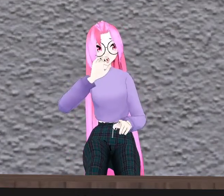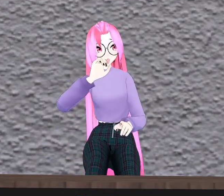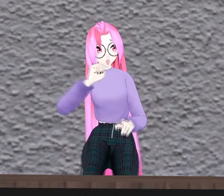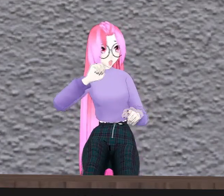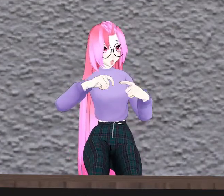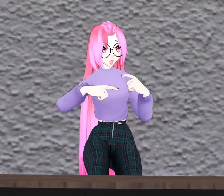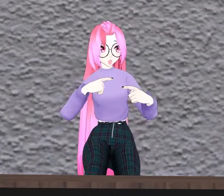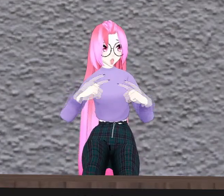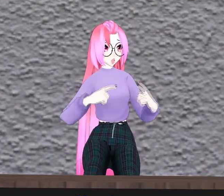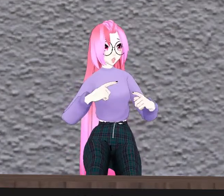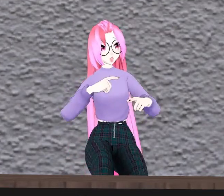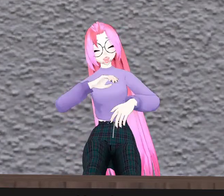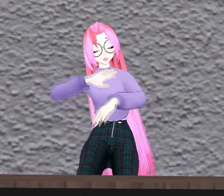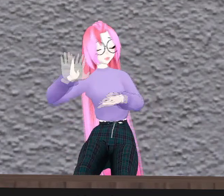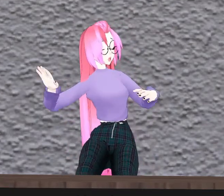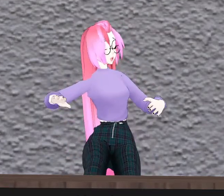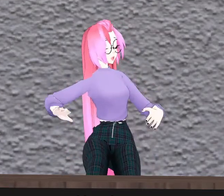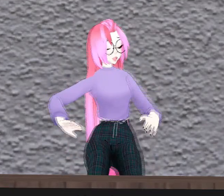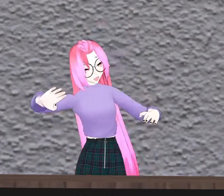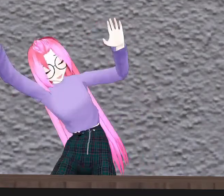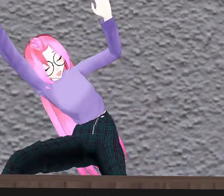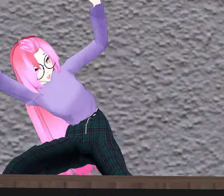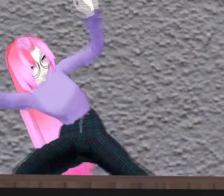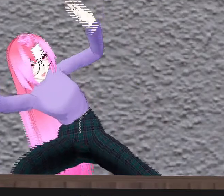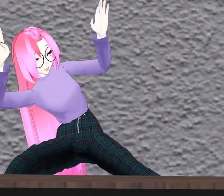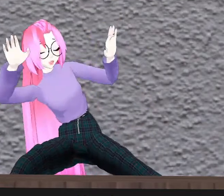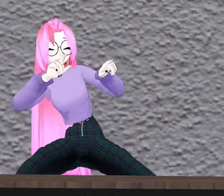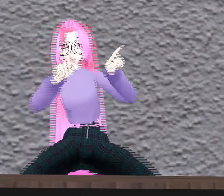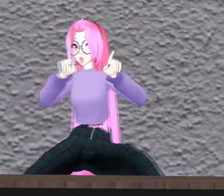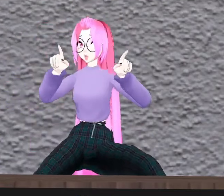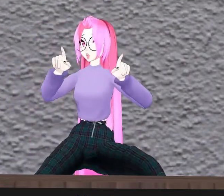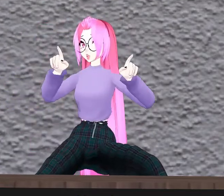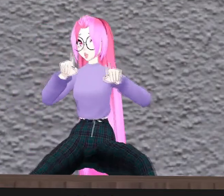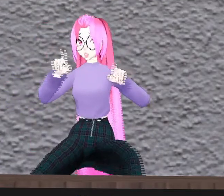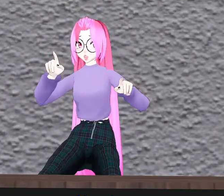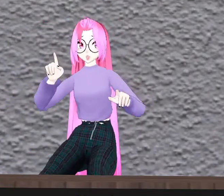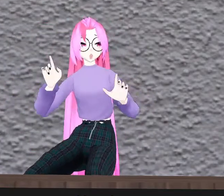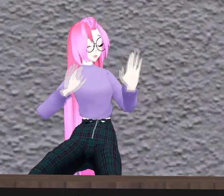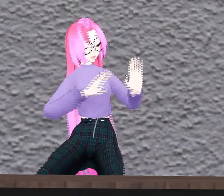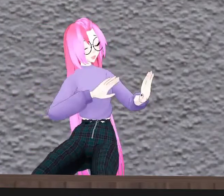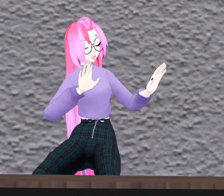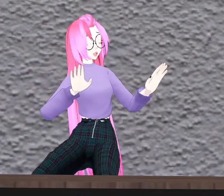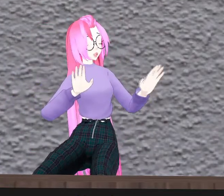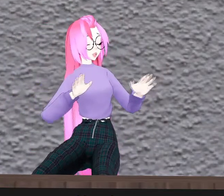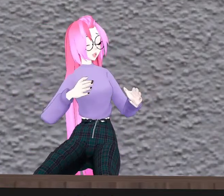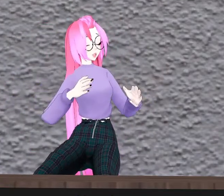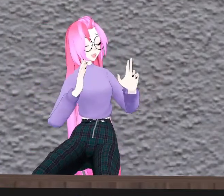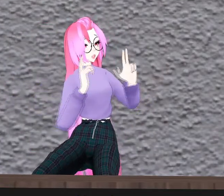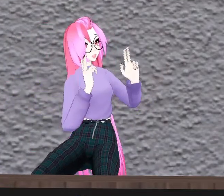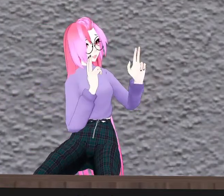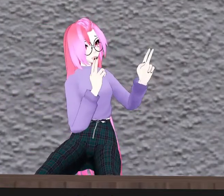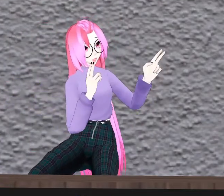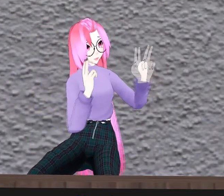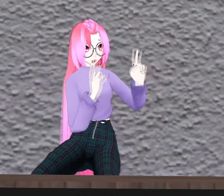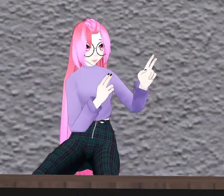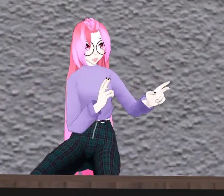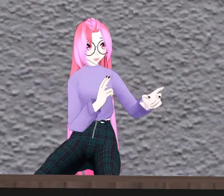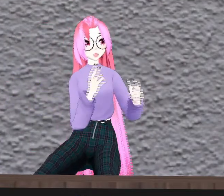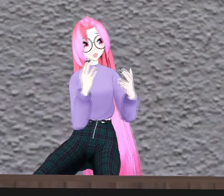they're talking or signing to me, don't go like, oh, yeah, I have a question too. Don't do that. You know, like, let's just be respectful. Wait